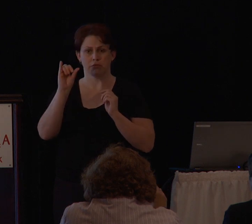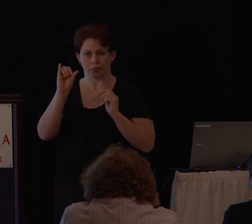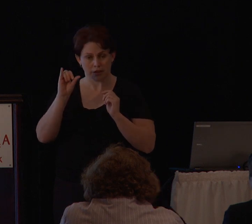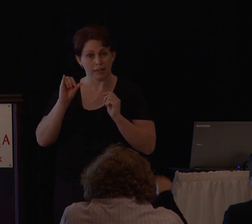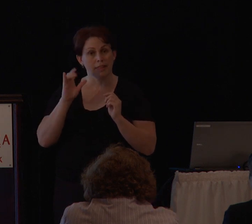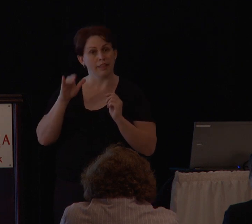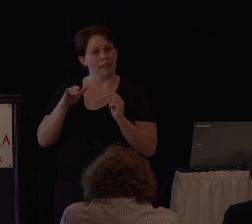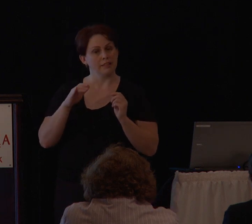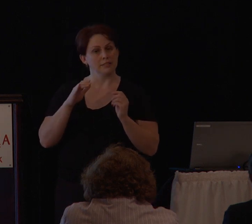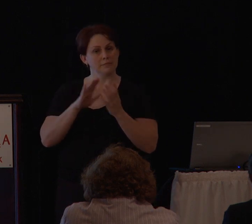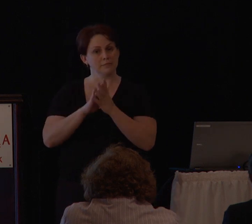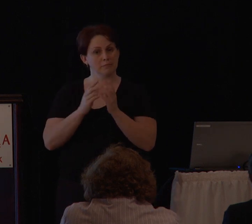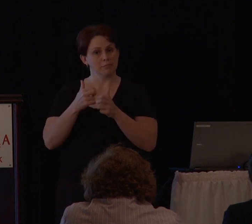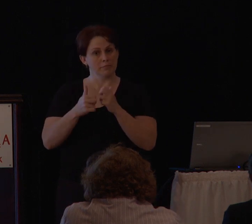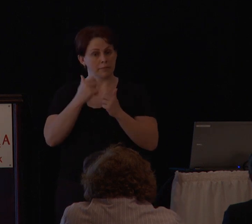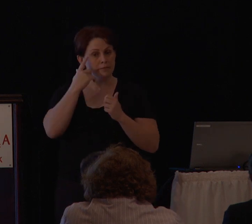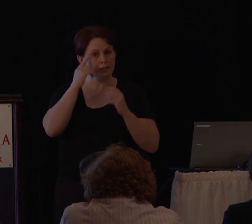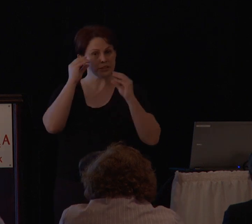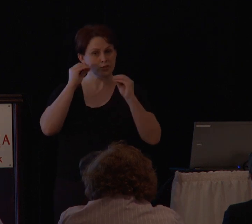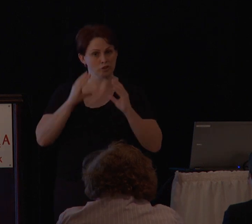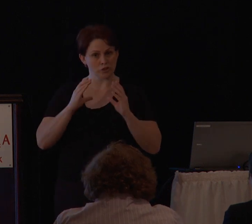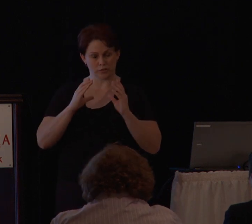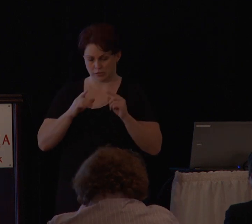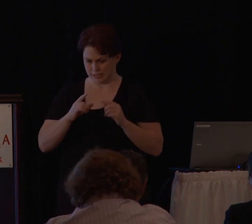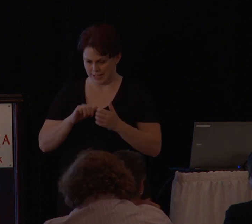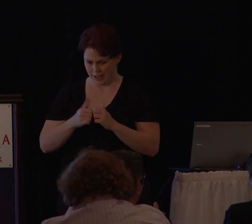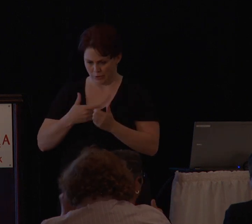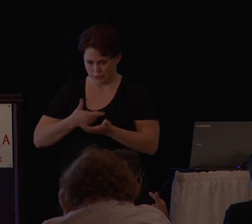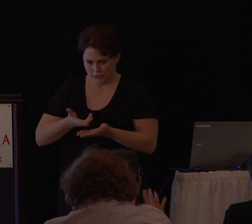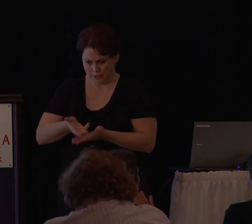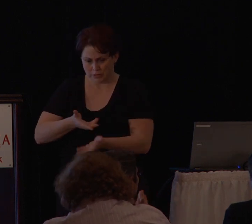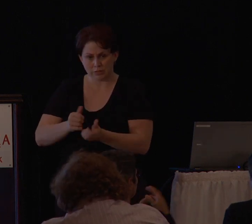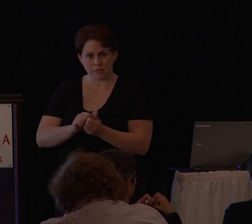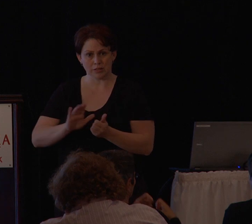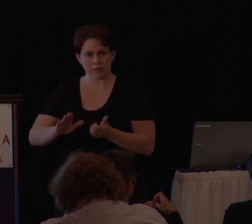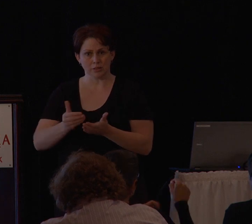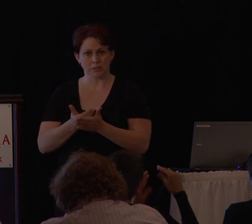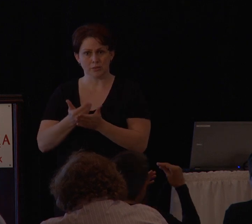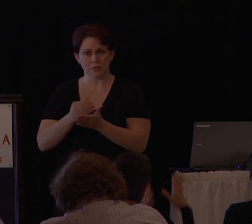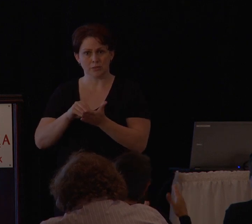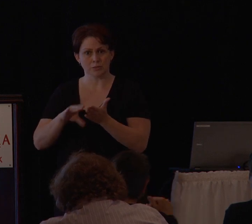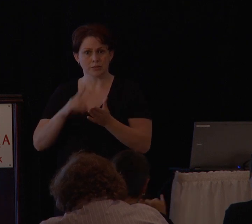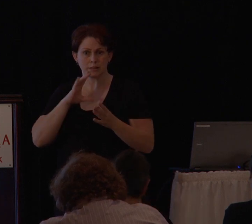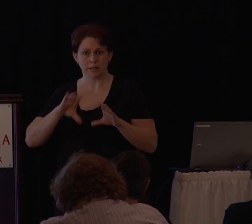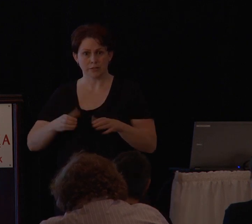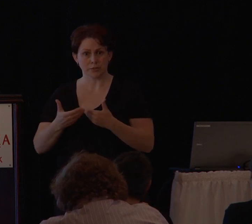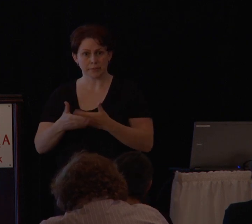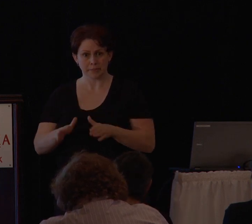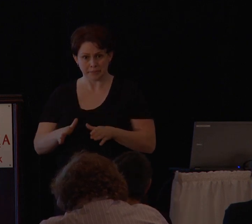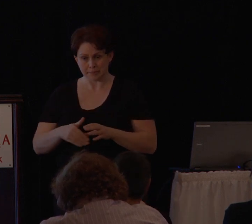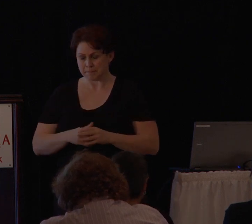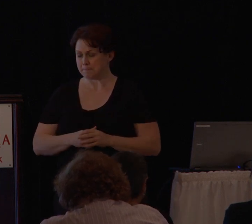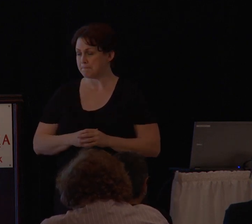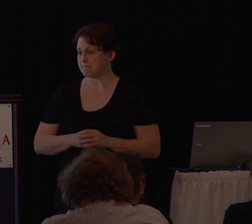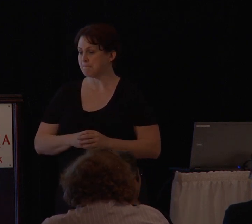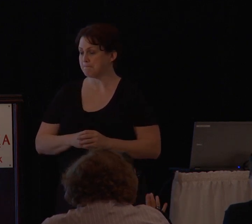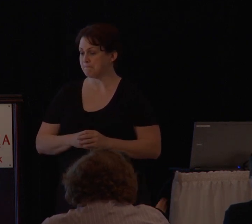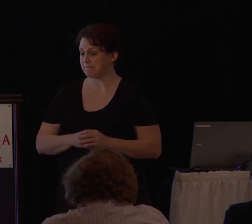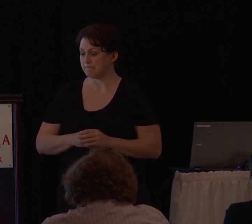for teachers and how they're handling this in the classroom. Some of the